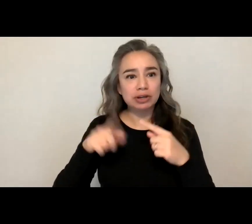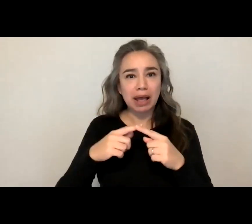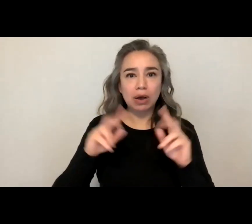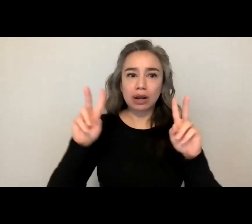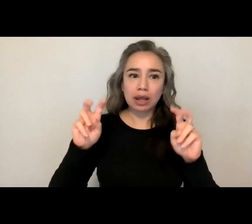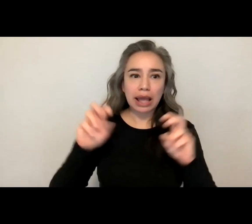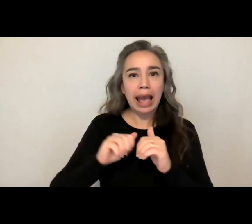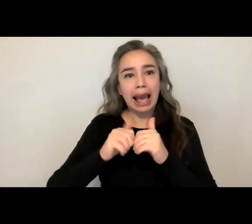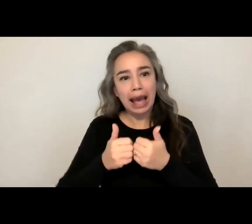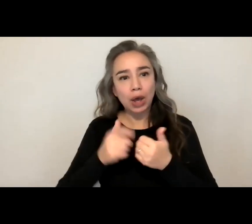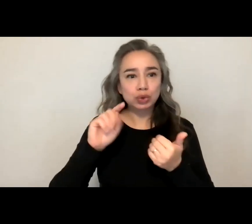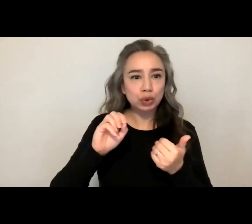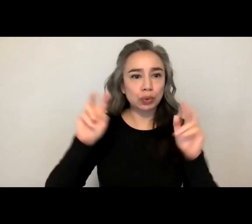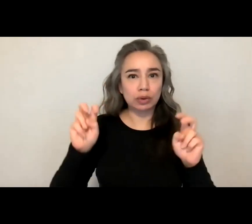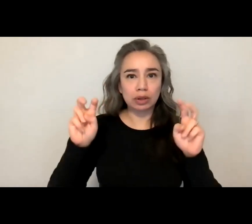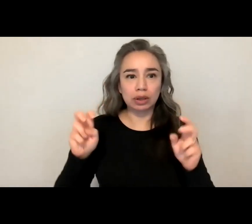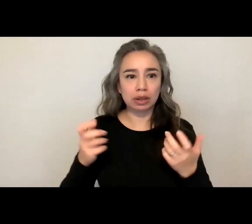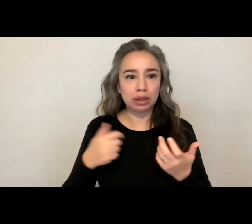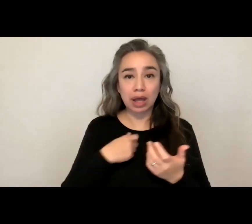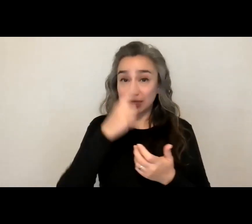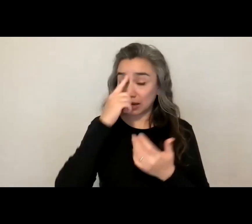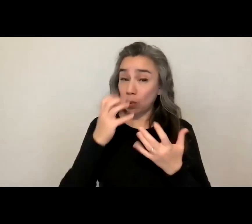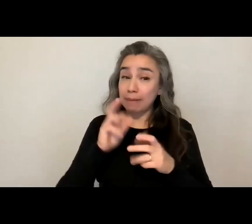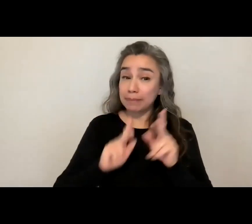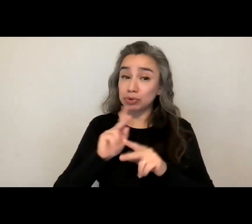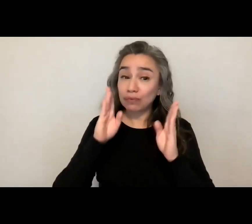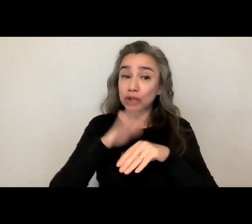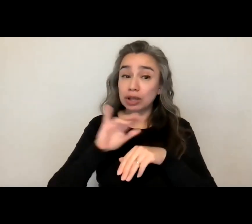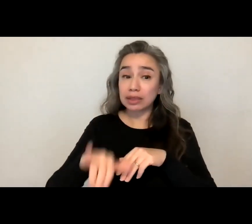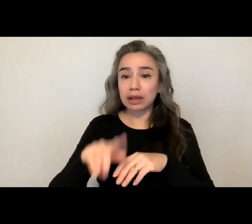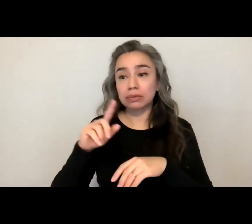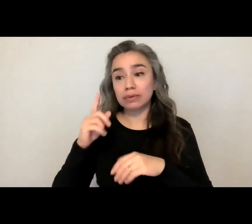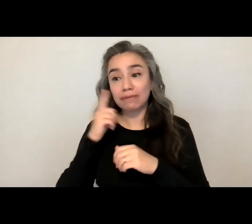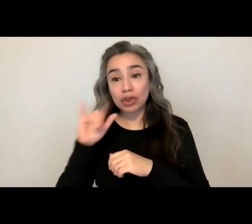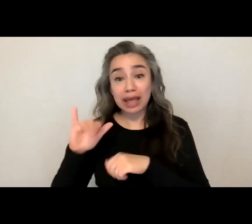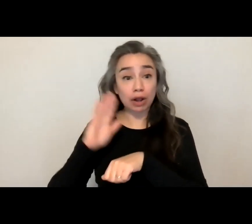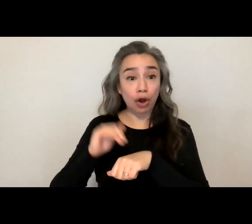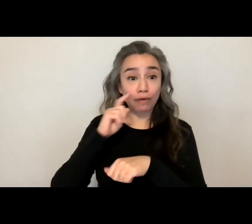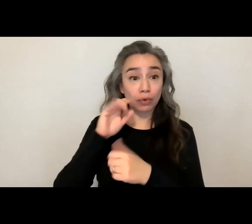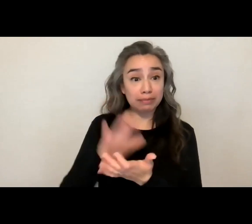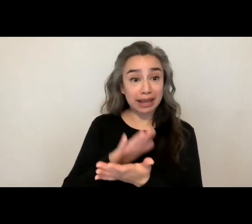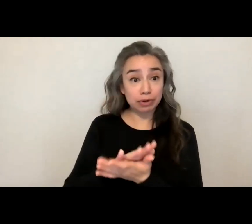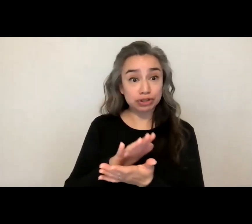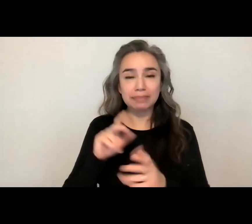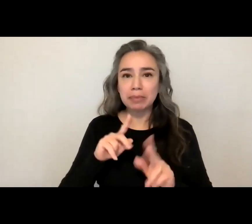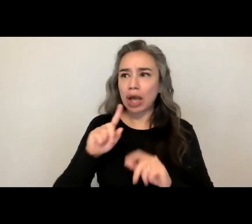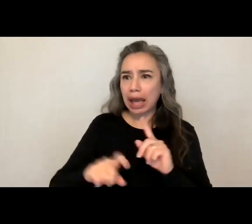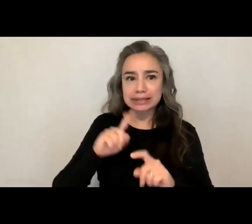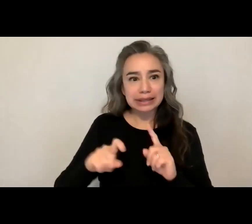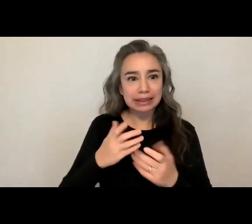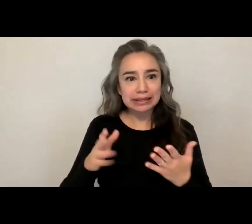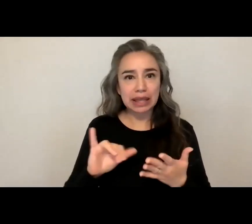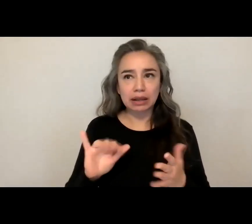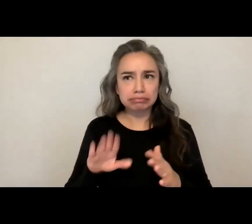I really am wanting people to focus on when we get to the call for papers, because people are asking questions like, oh, well, how do